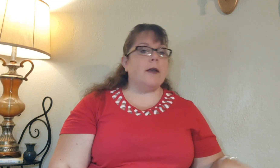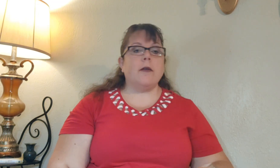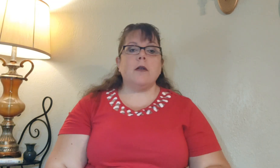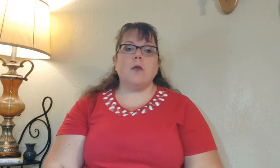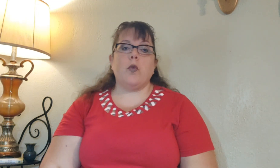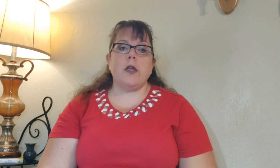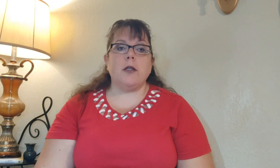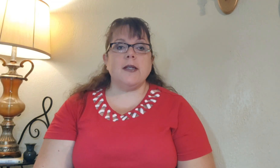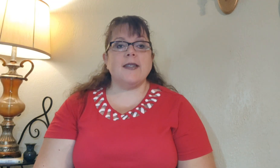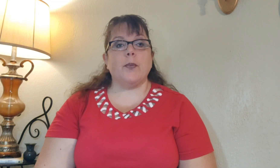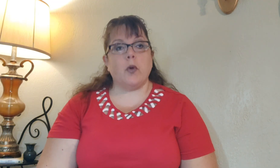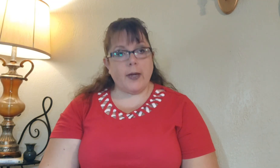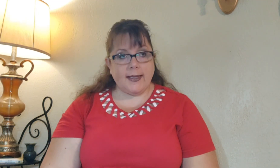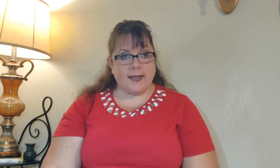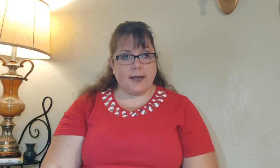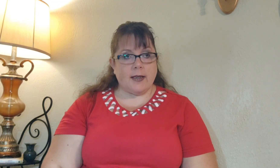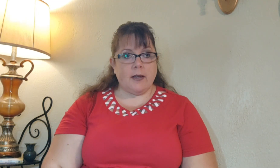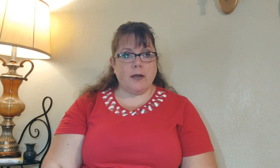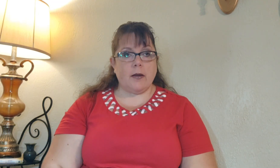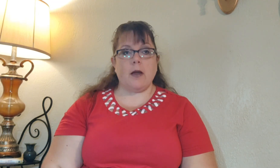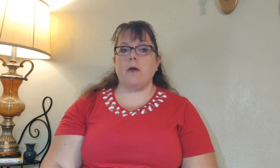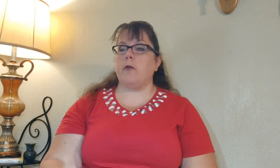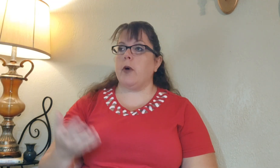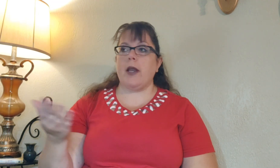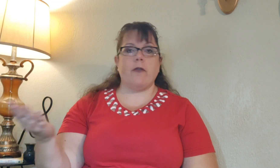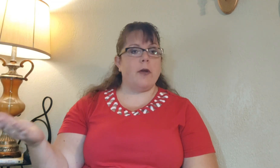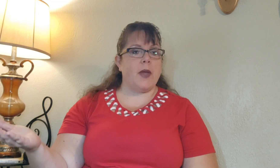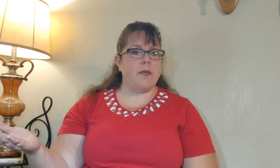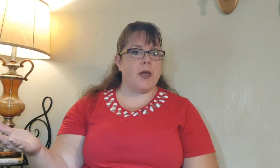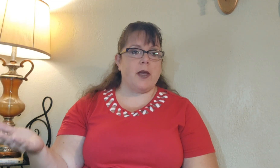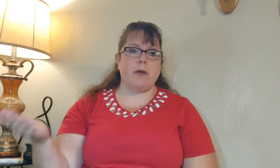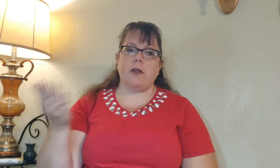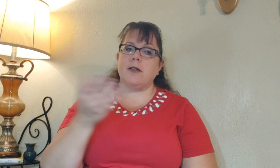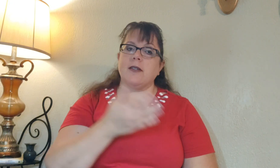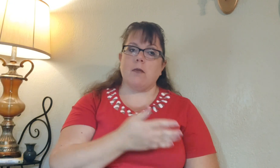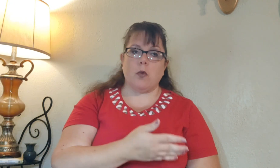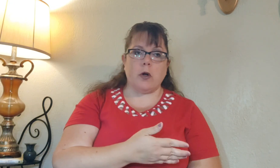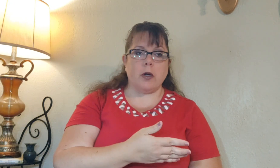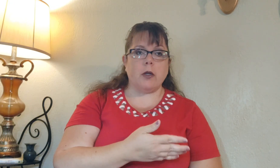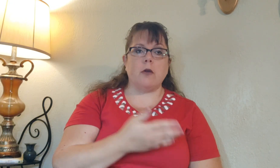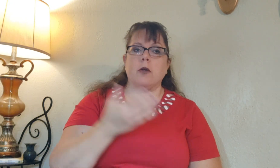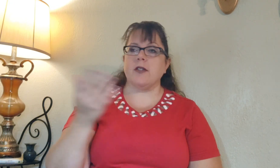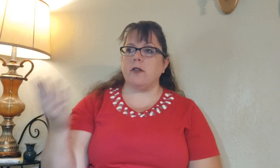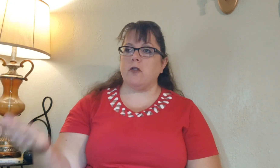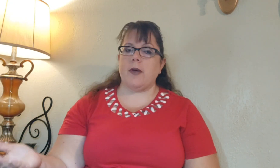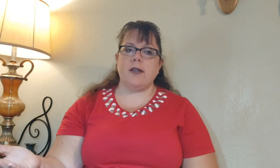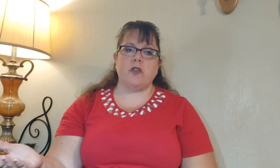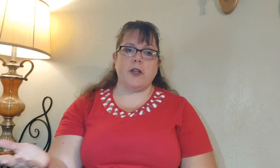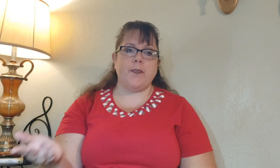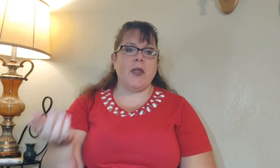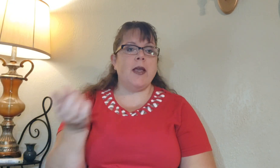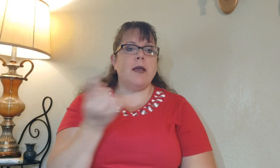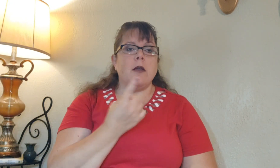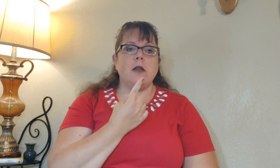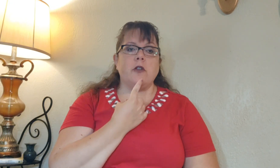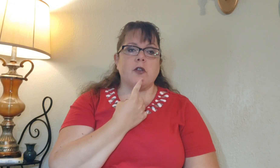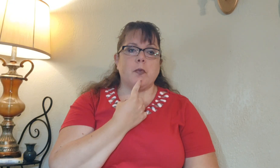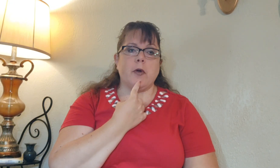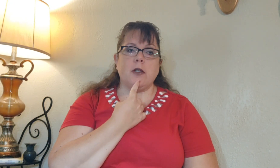And when you're disappointed of whatever it may be, whether it's someone or a situation, you just point